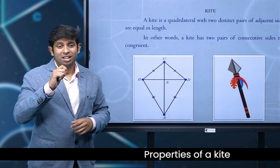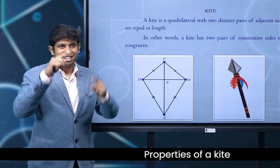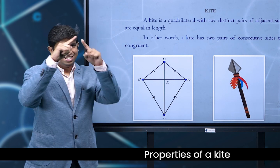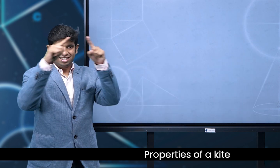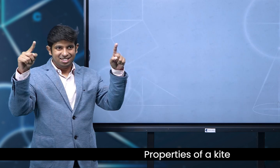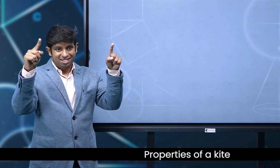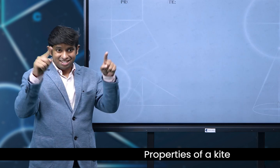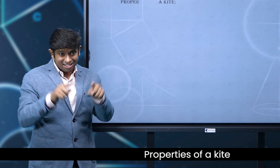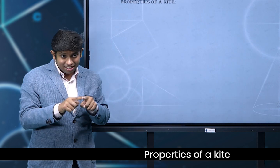Properties of a kite.